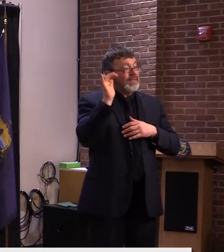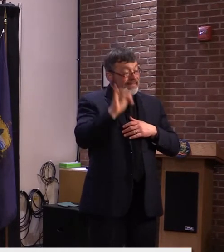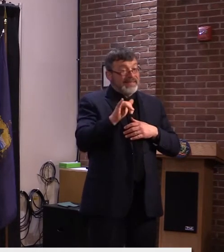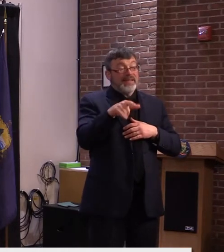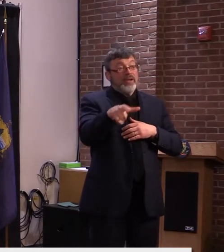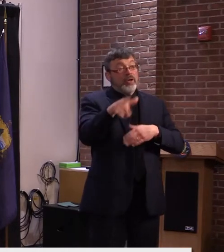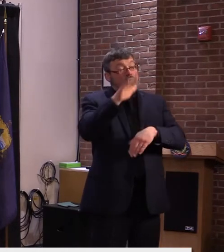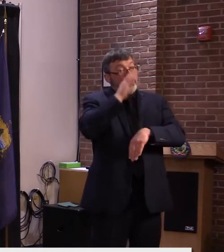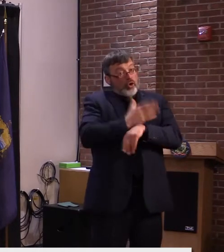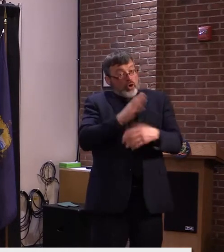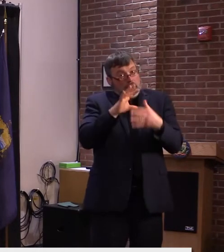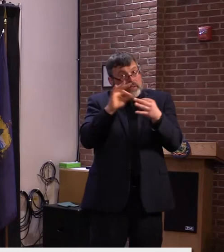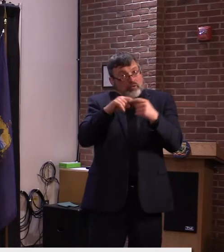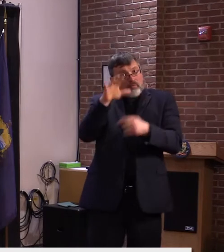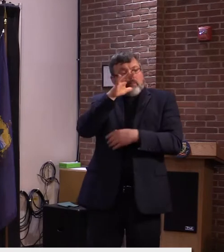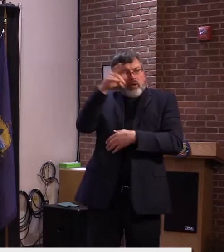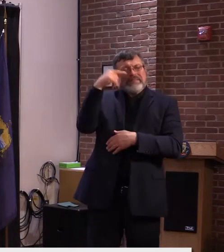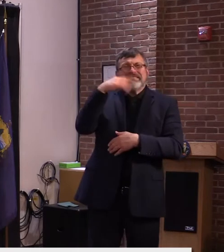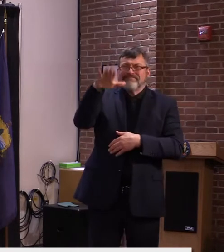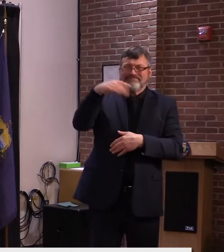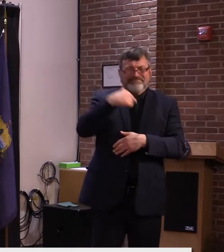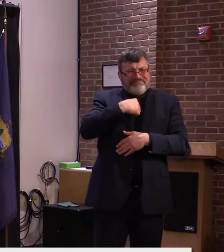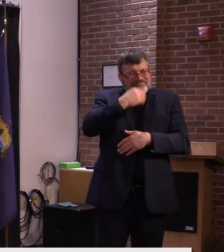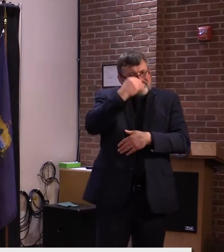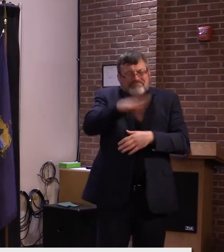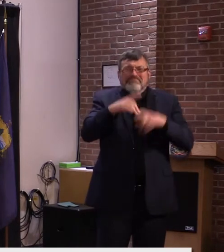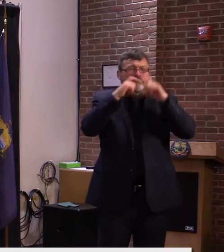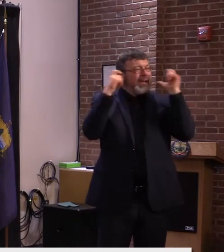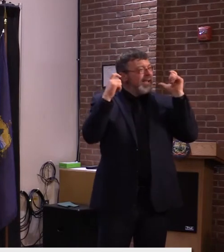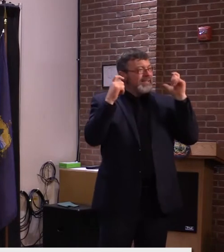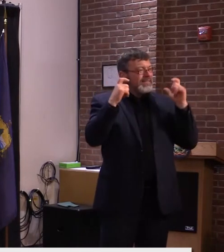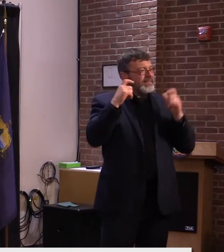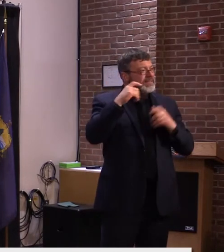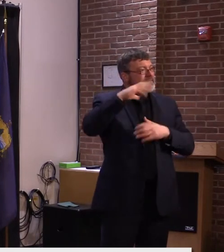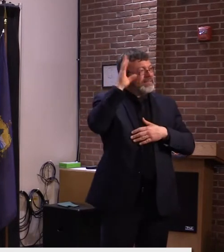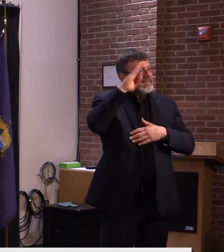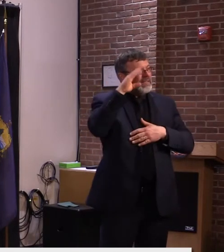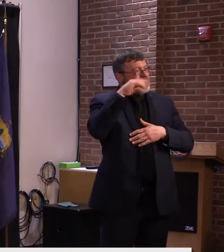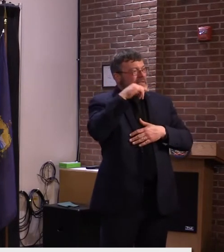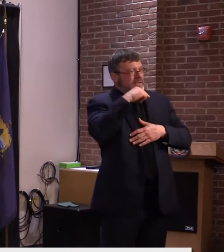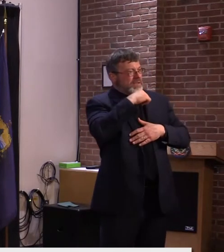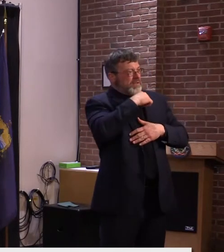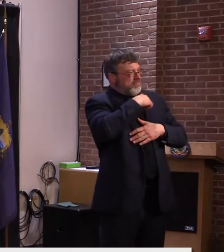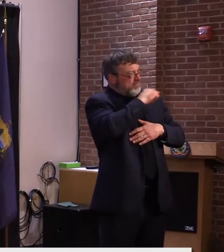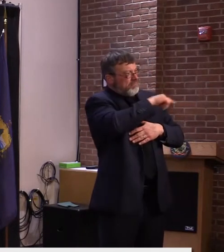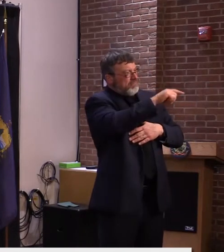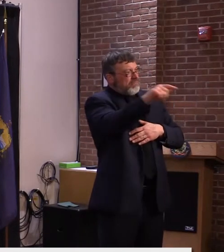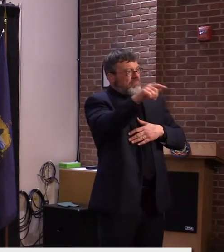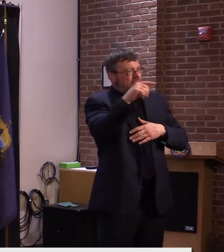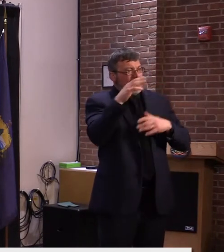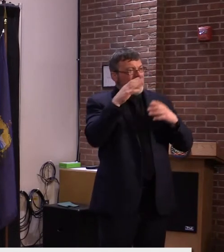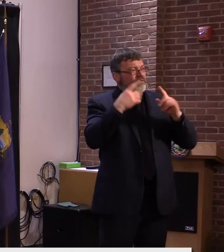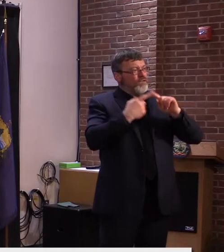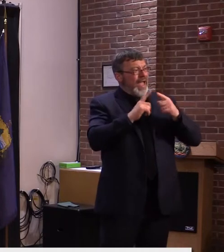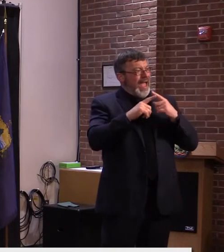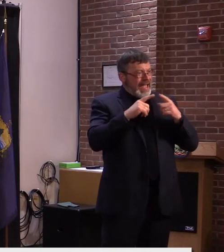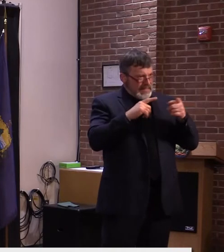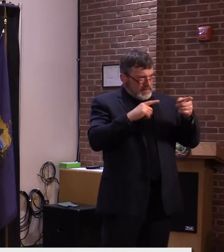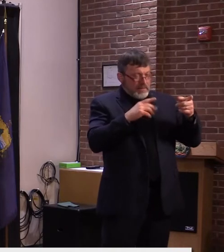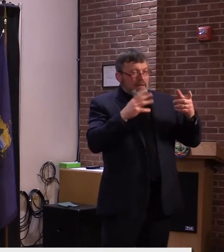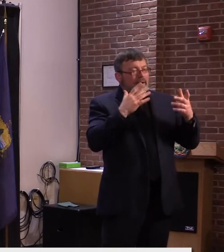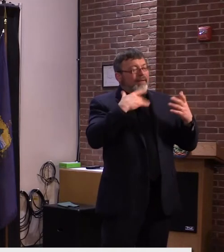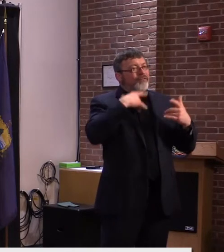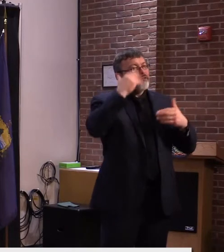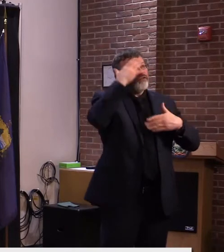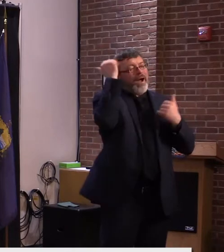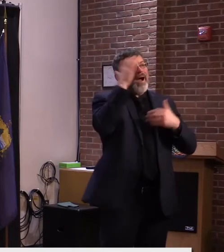how sad is that? That they've been in school now for 2 years and they don't know what their classmates look like or